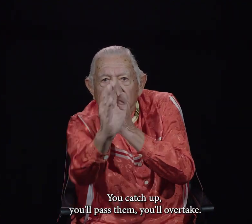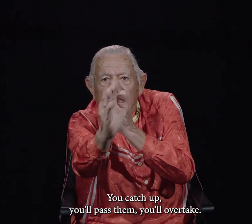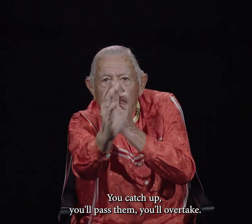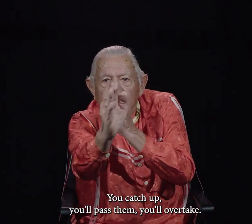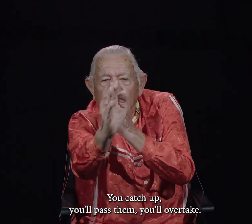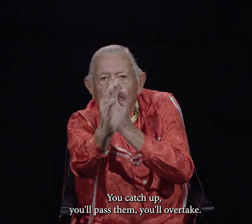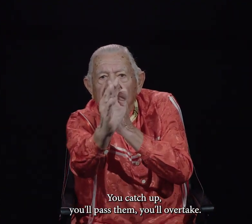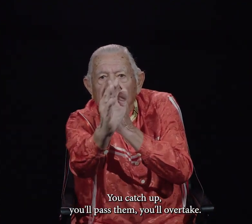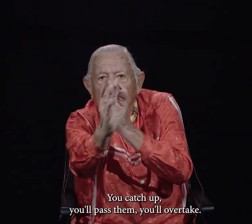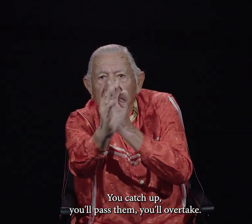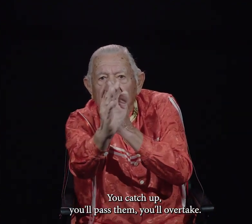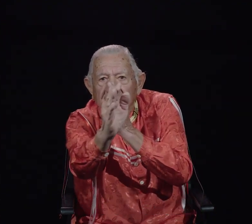them, you overtake.